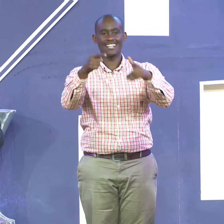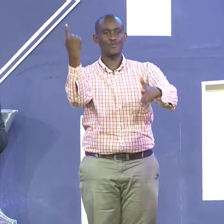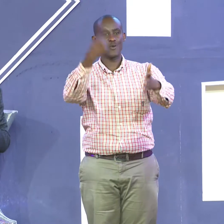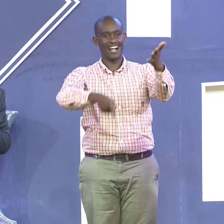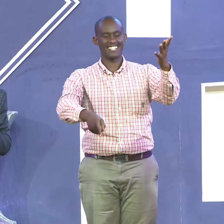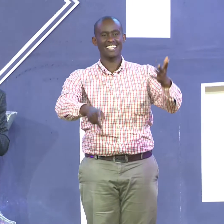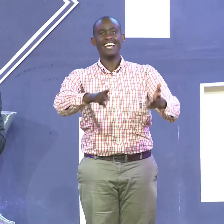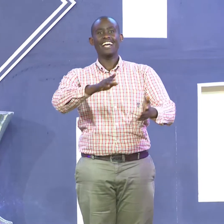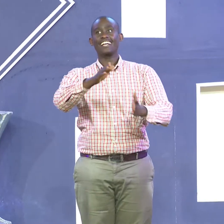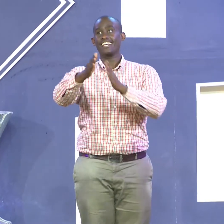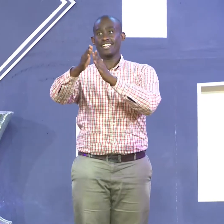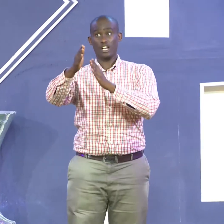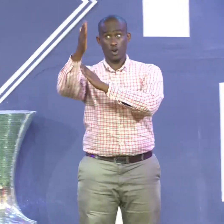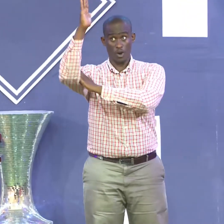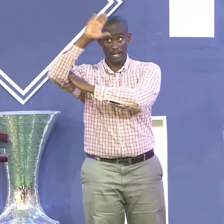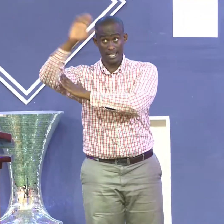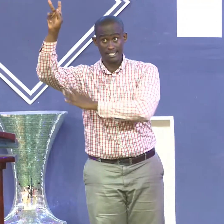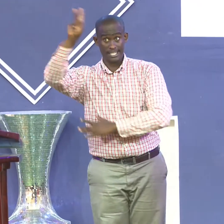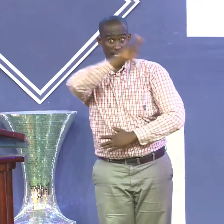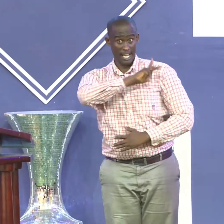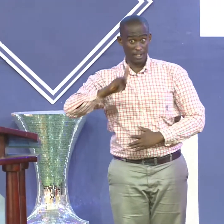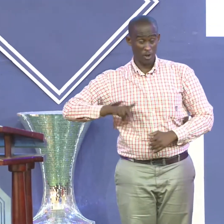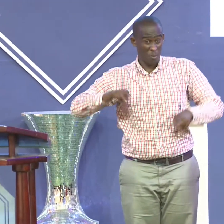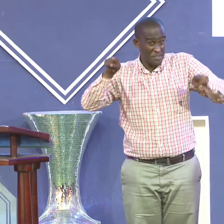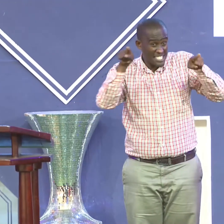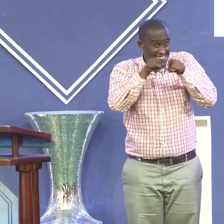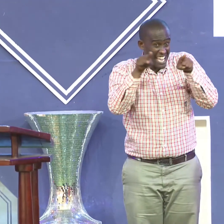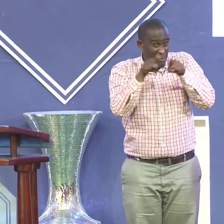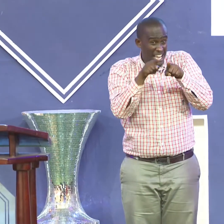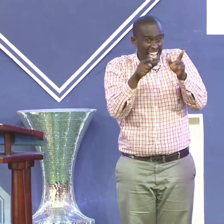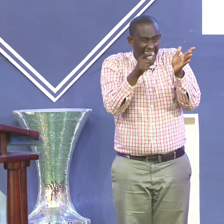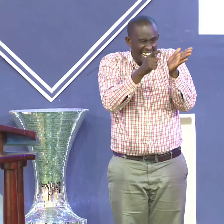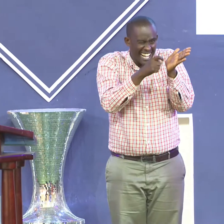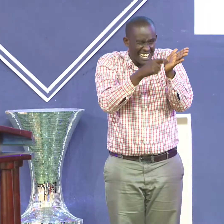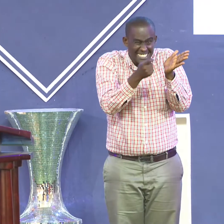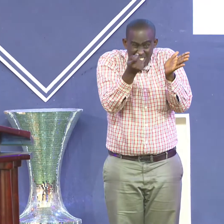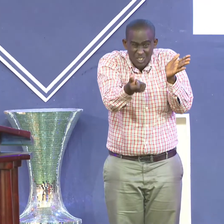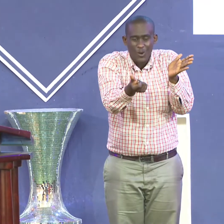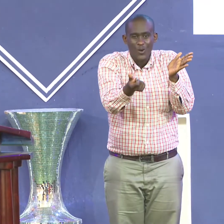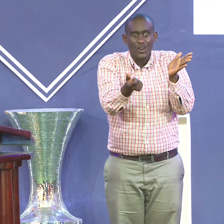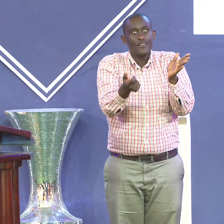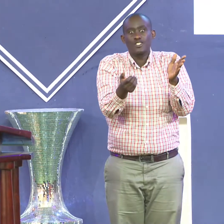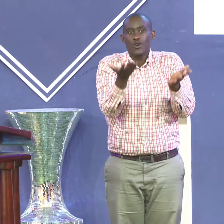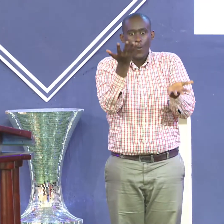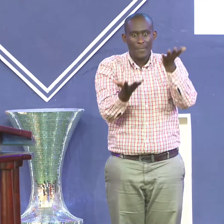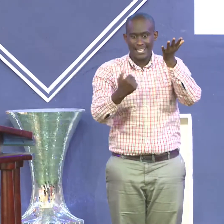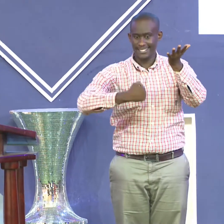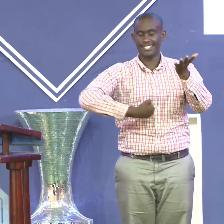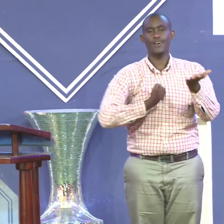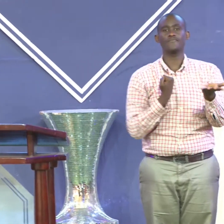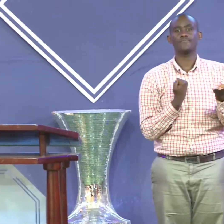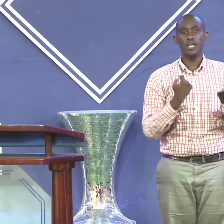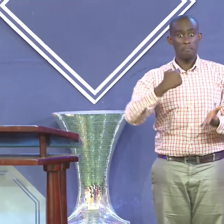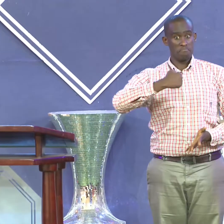When he was saying that the kingdom of God can be likened unto a mustard seed, he was comparing to